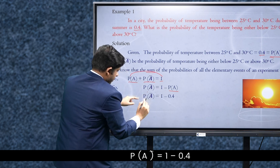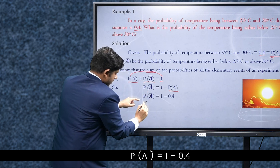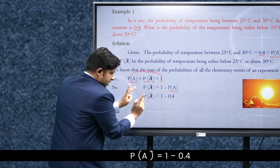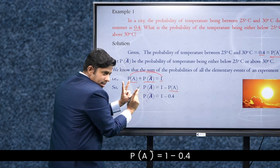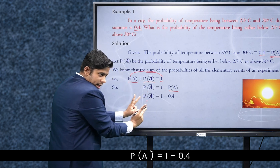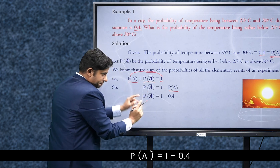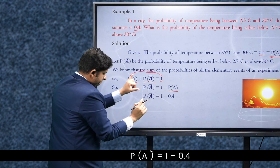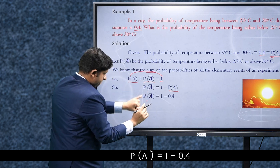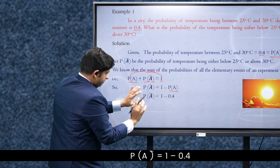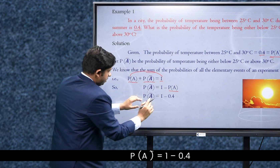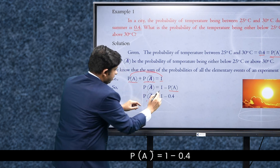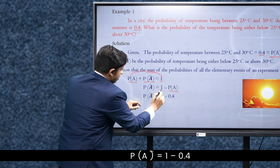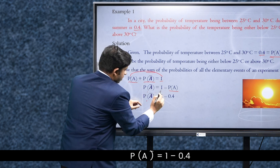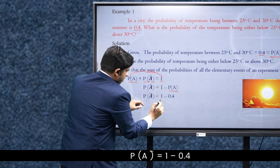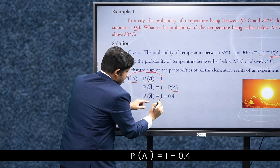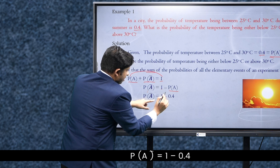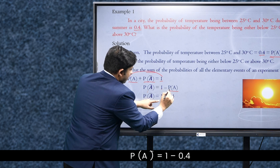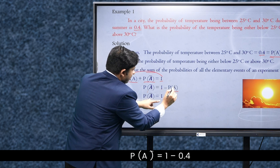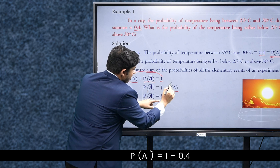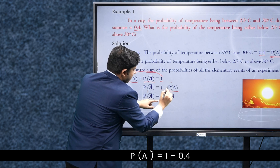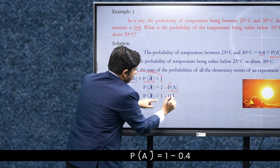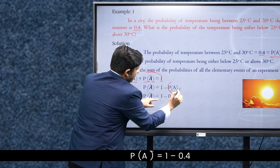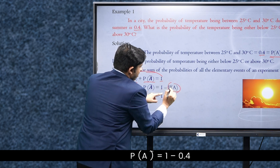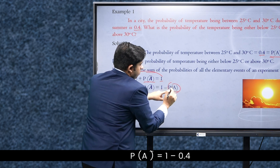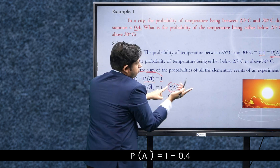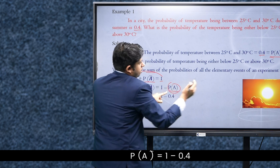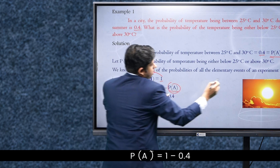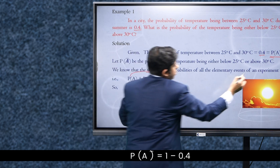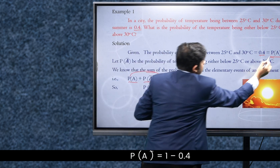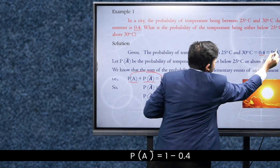P of A dash is equal to 1 minus 0.4.